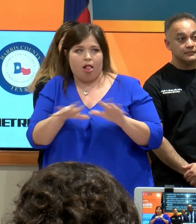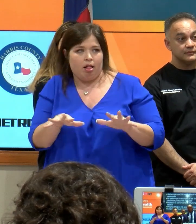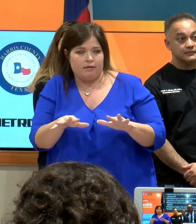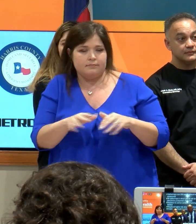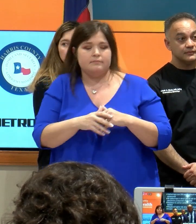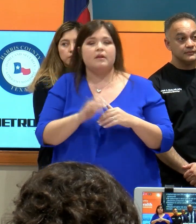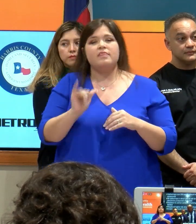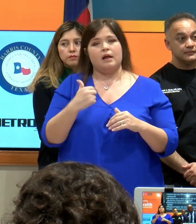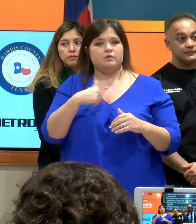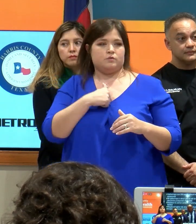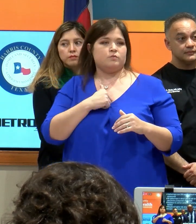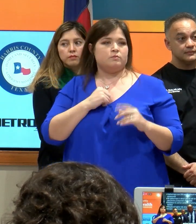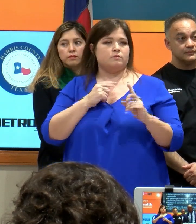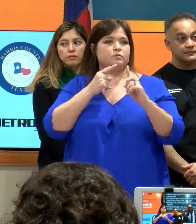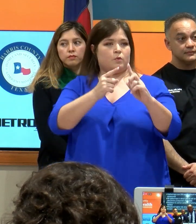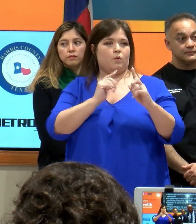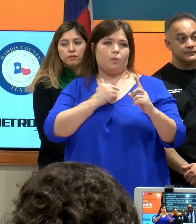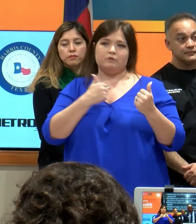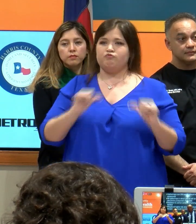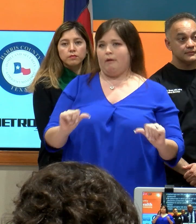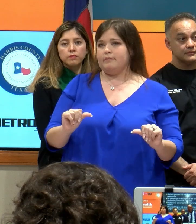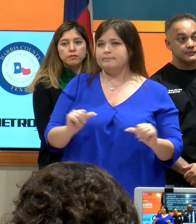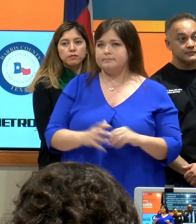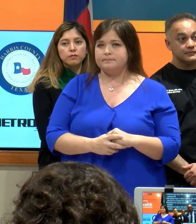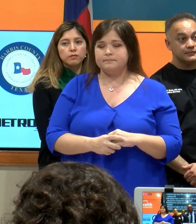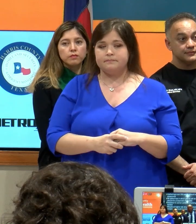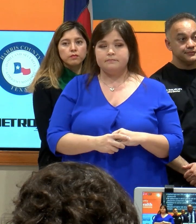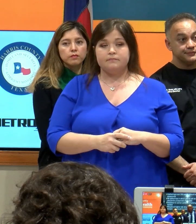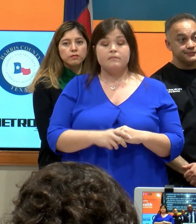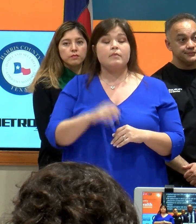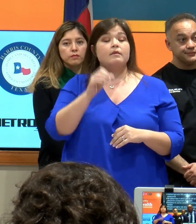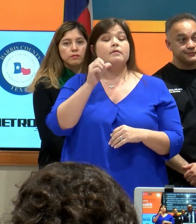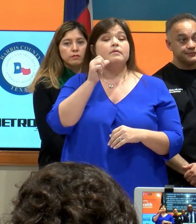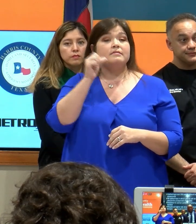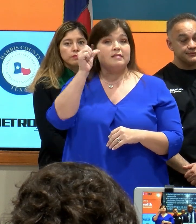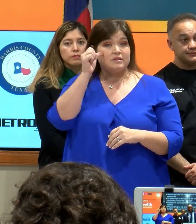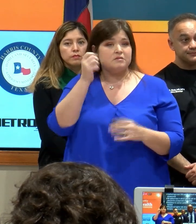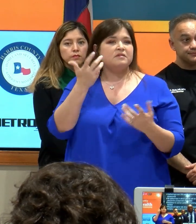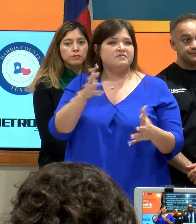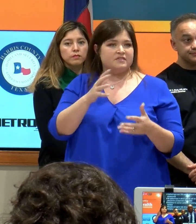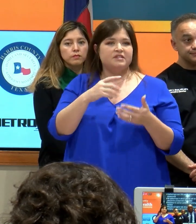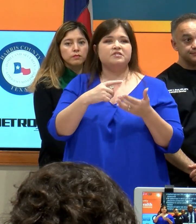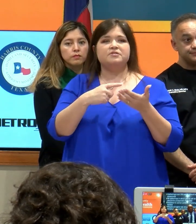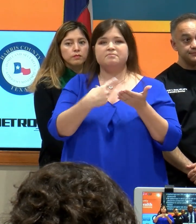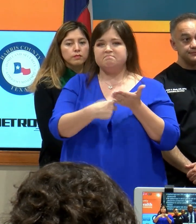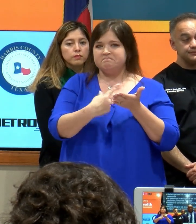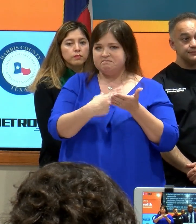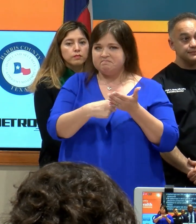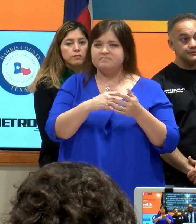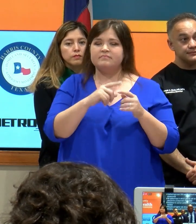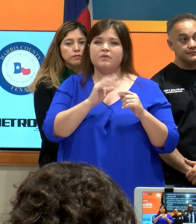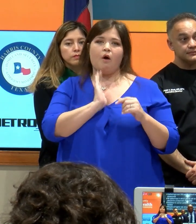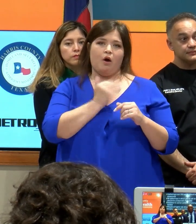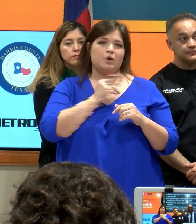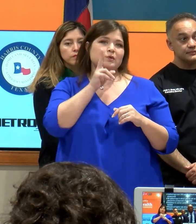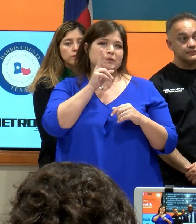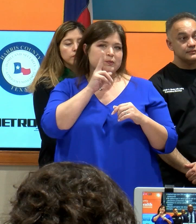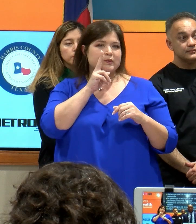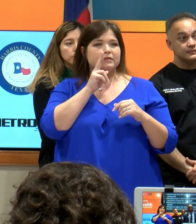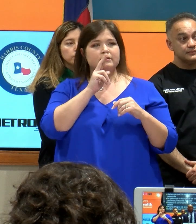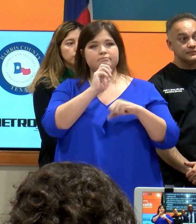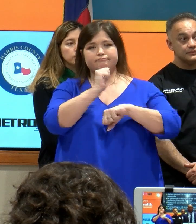attempting to do. I indicated on yesterday, for example, the things that the City of Houston is putting in place through the end of